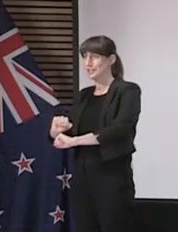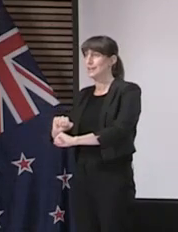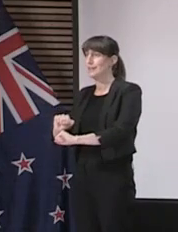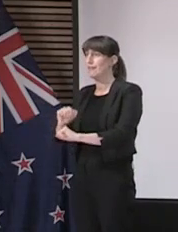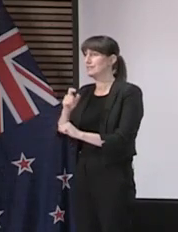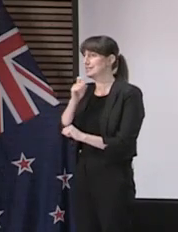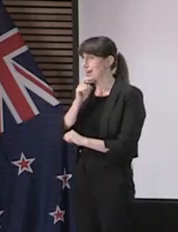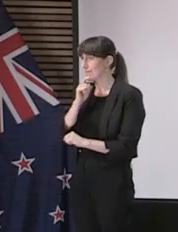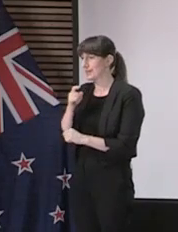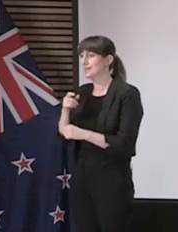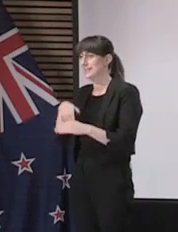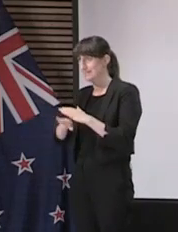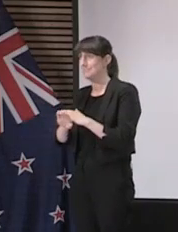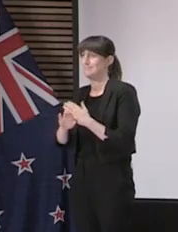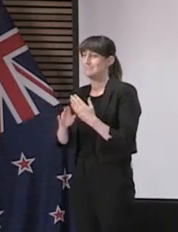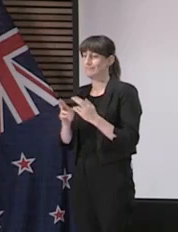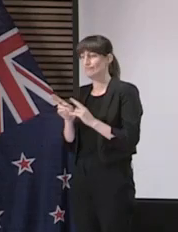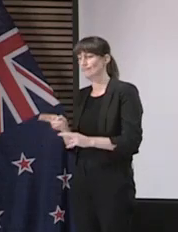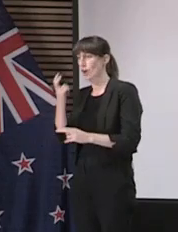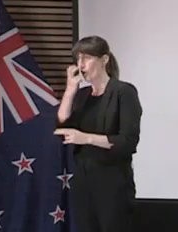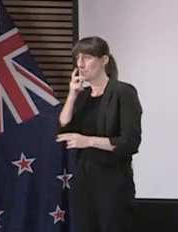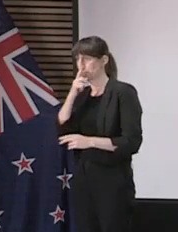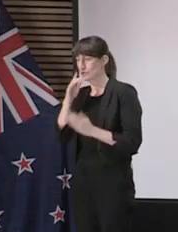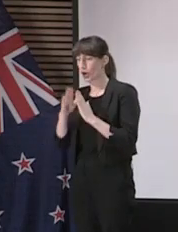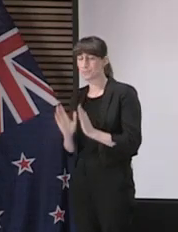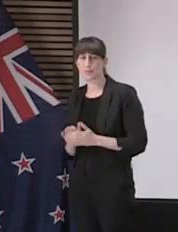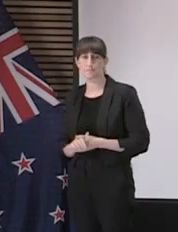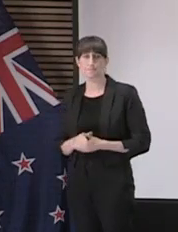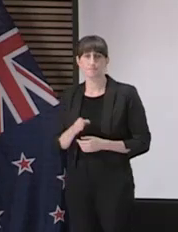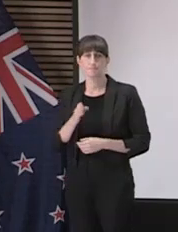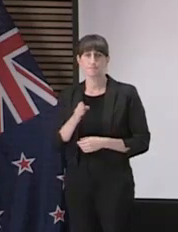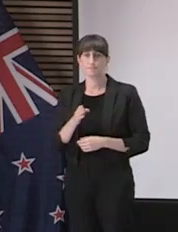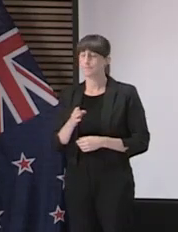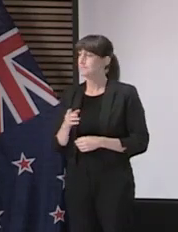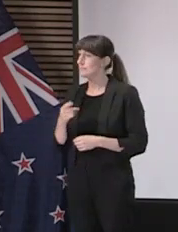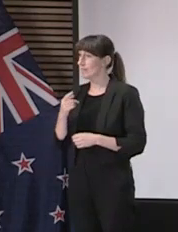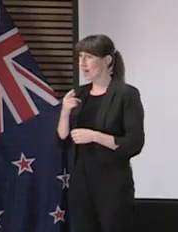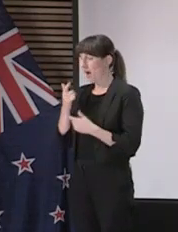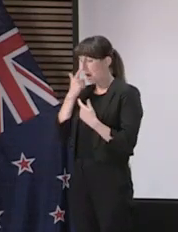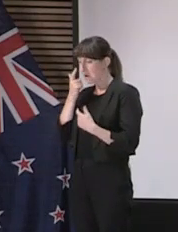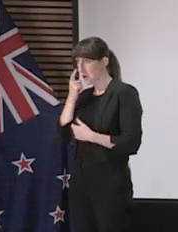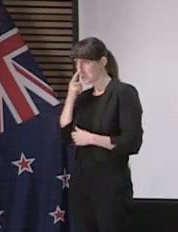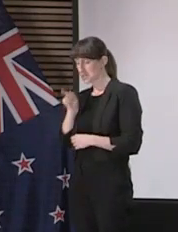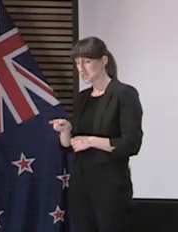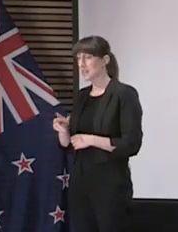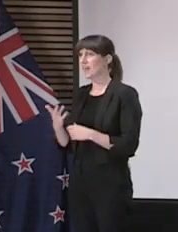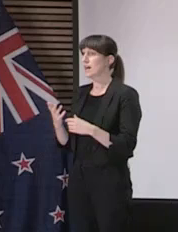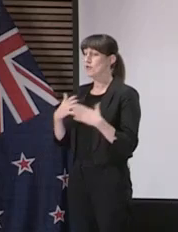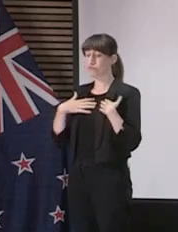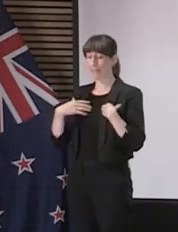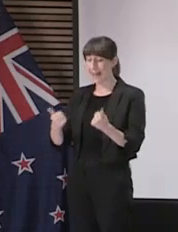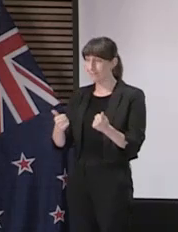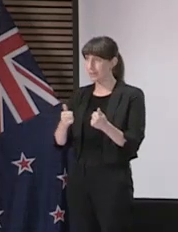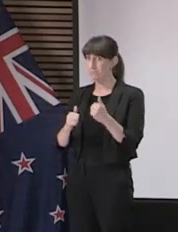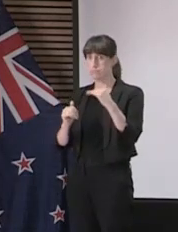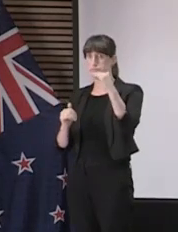Yeah. Okay. Okay. Ben. For the first time, recovered cases is now outnumbering the number of people currently suffering the disease. That feels significant. Yes. I